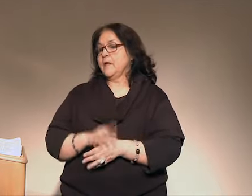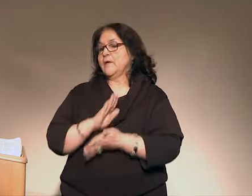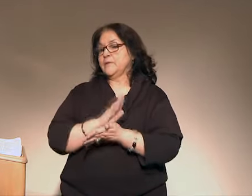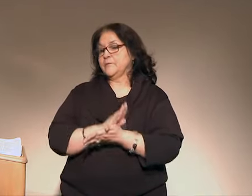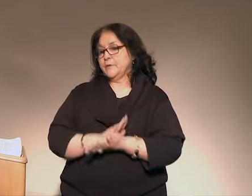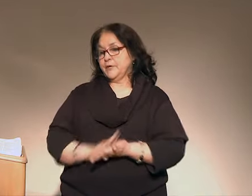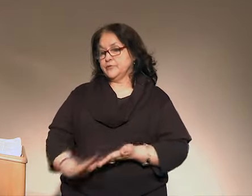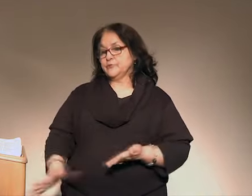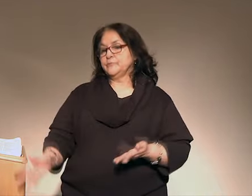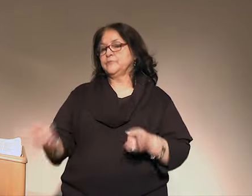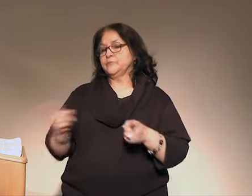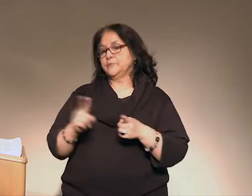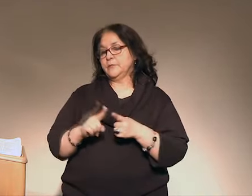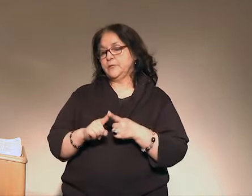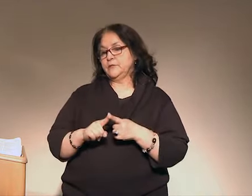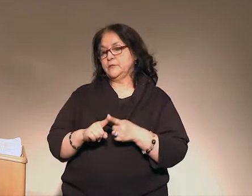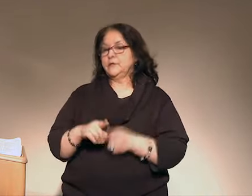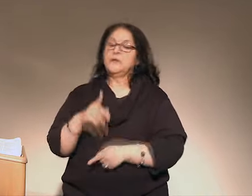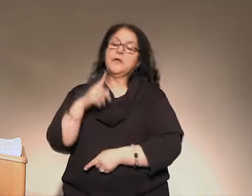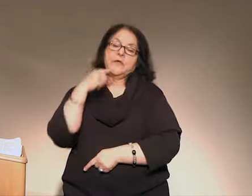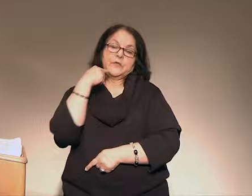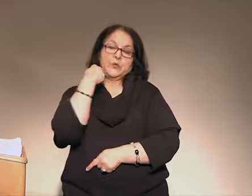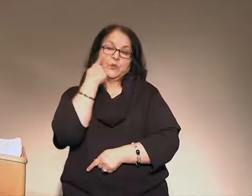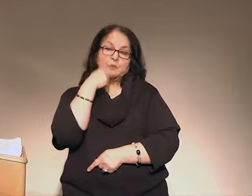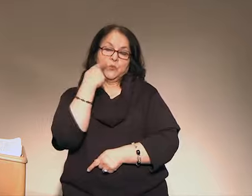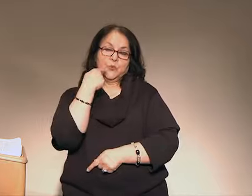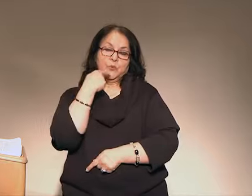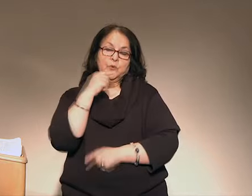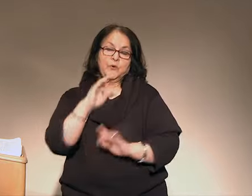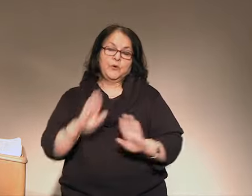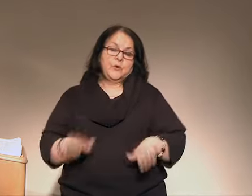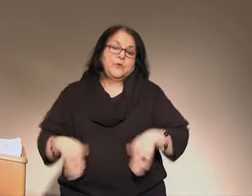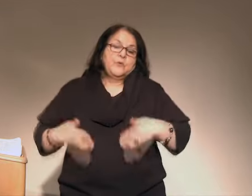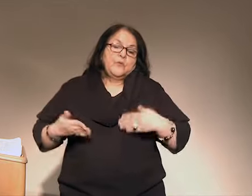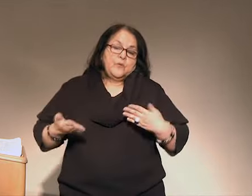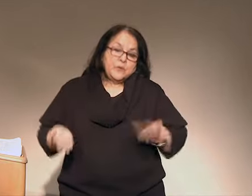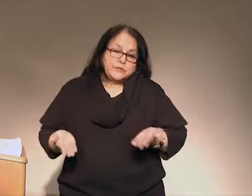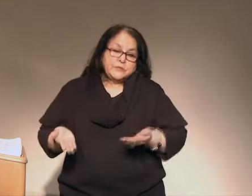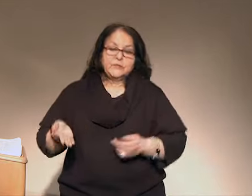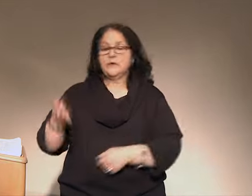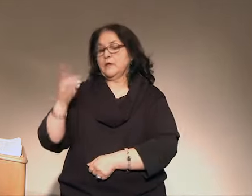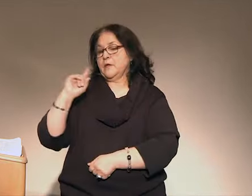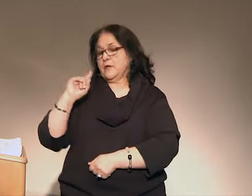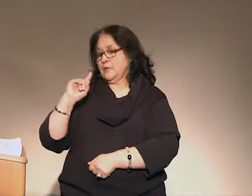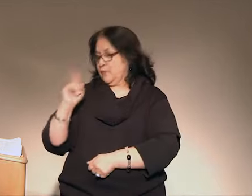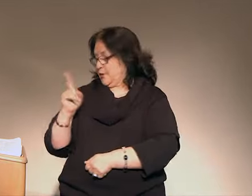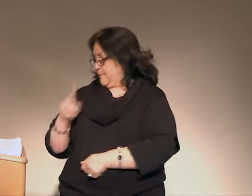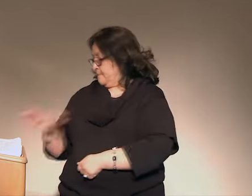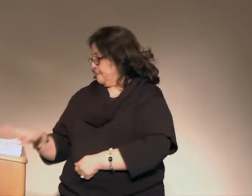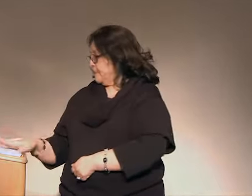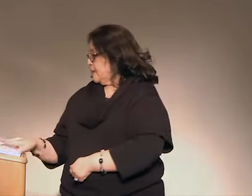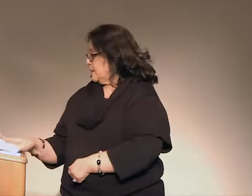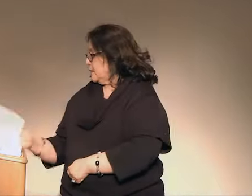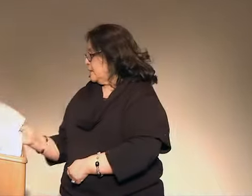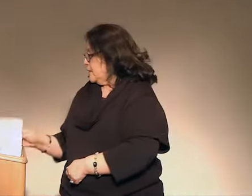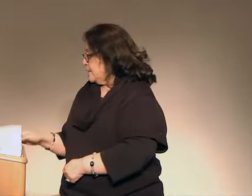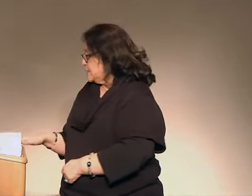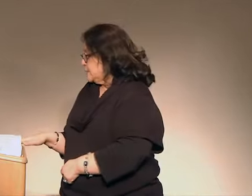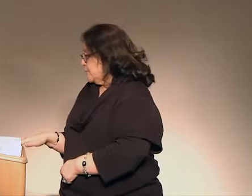and then pleasure to meet, and then who, what, and where. Okay. That's the